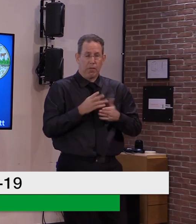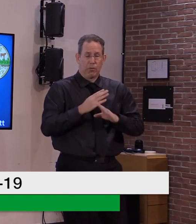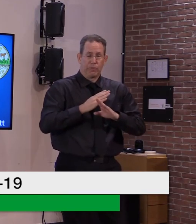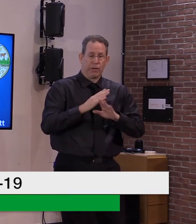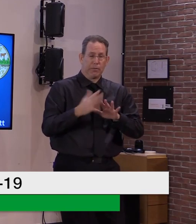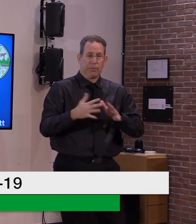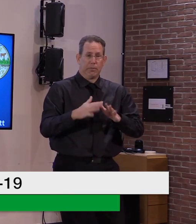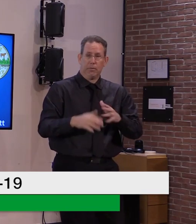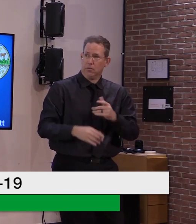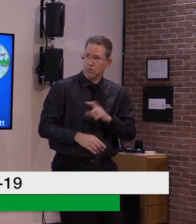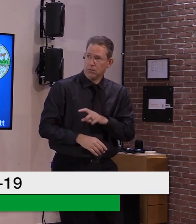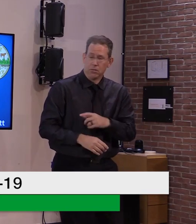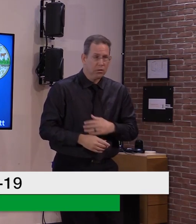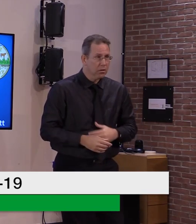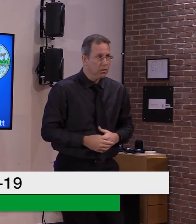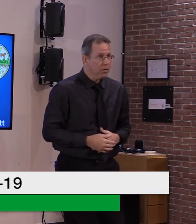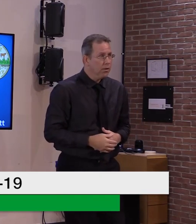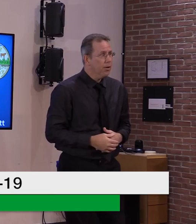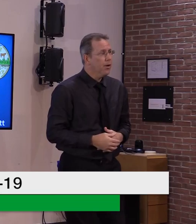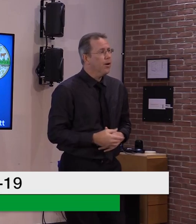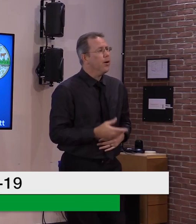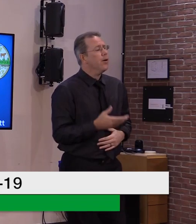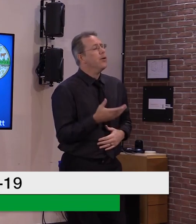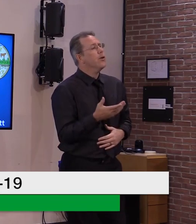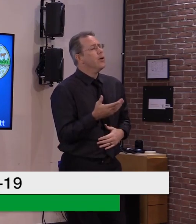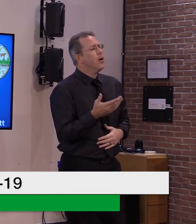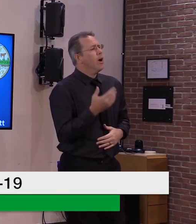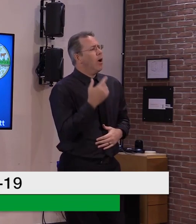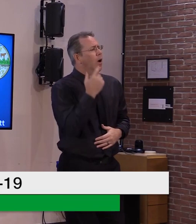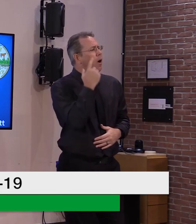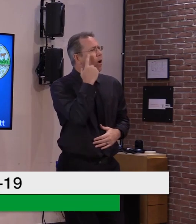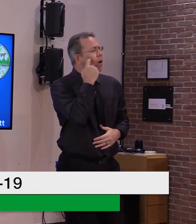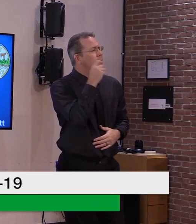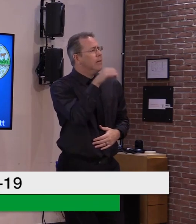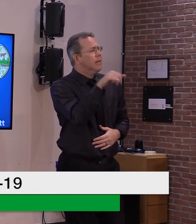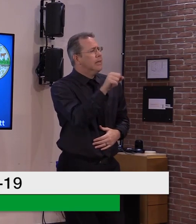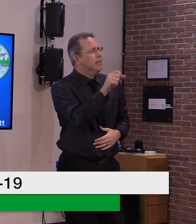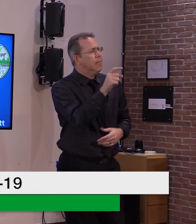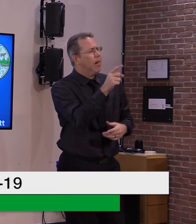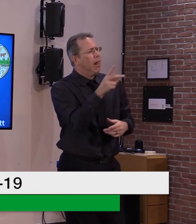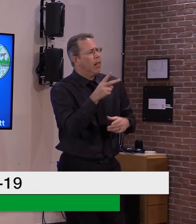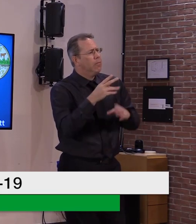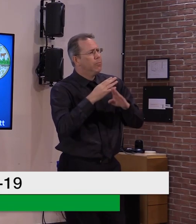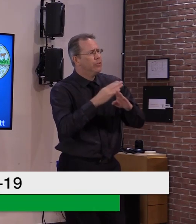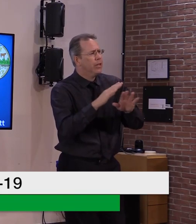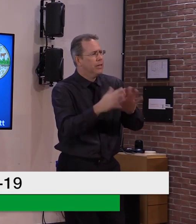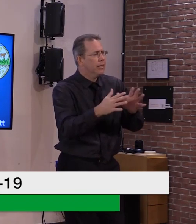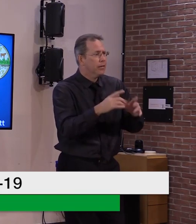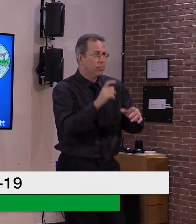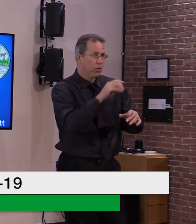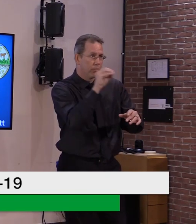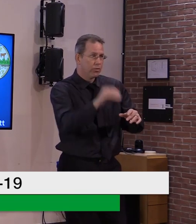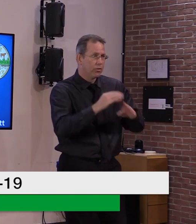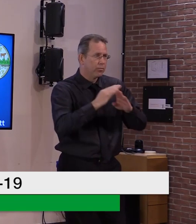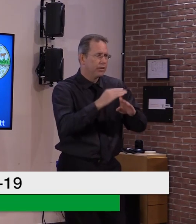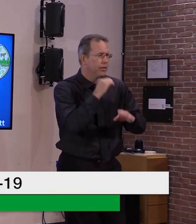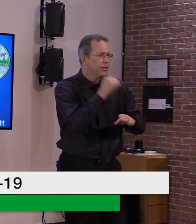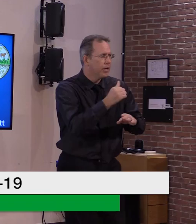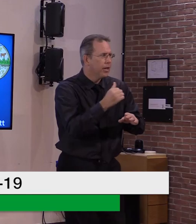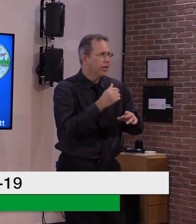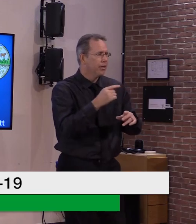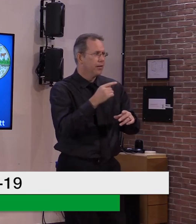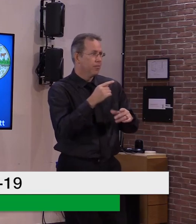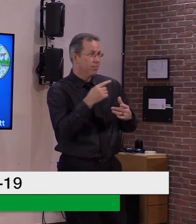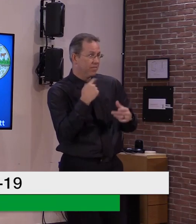decades not optimal to only get one shot not a guarantee you'll have any kind of